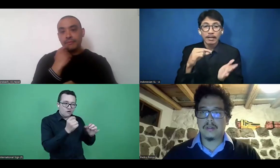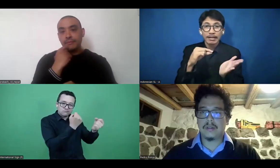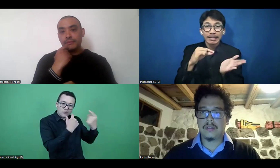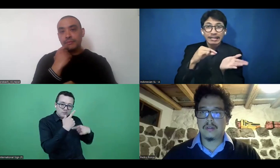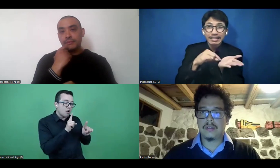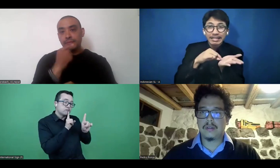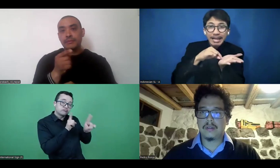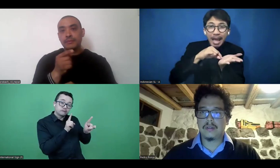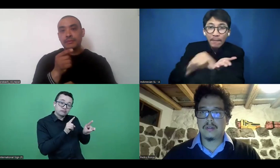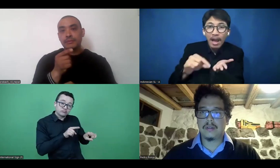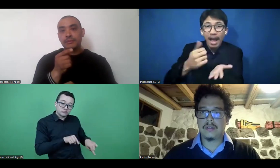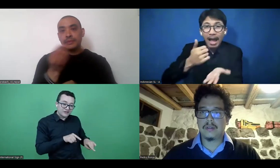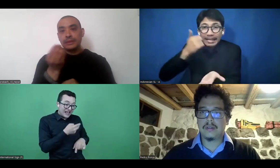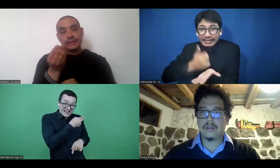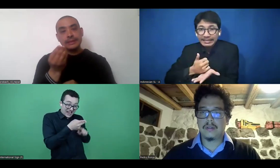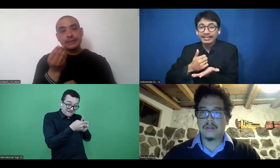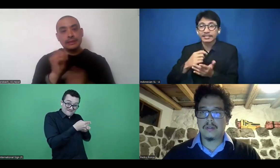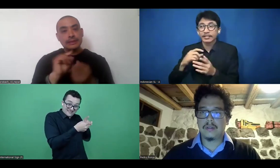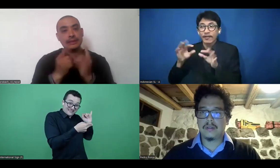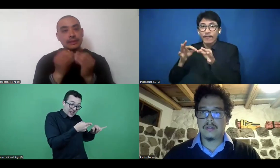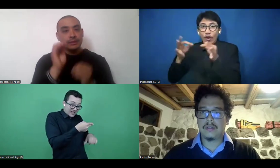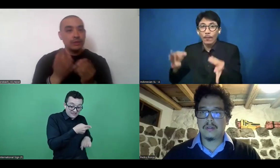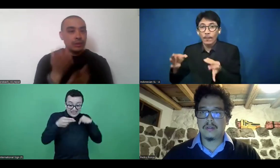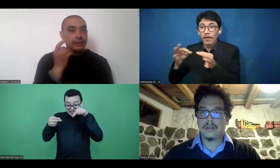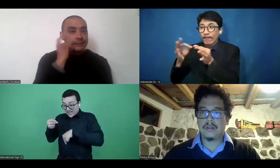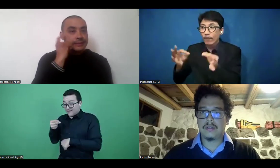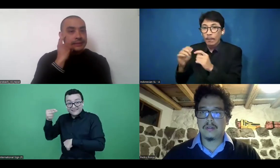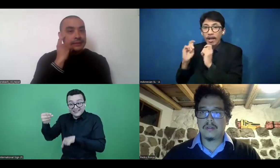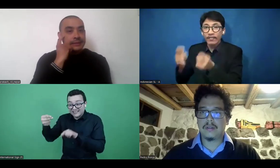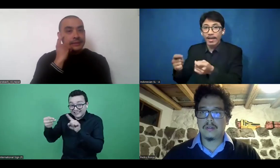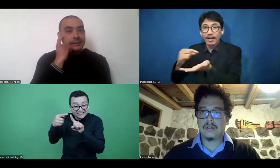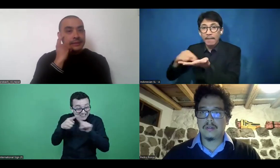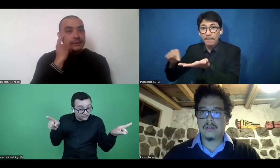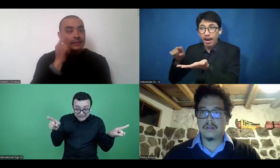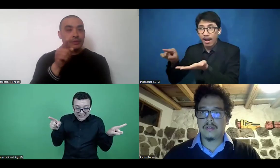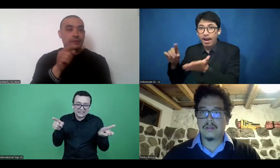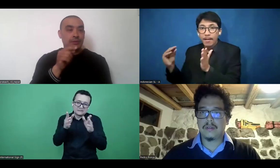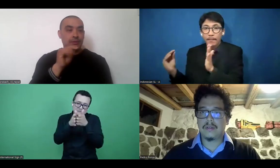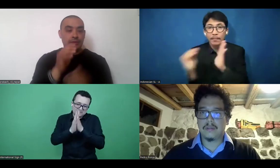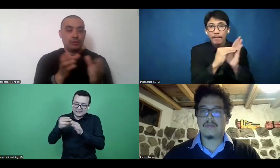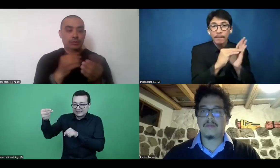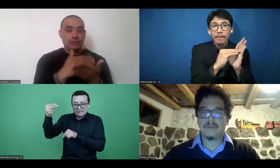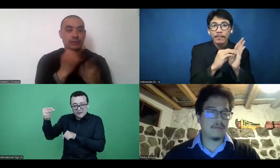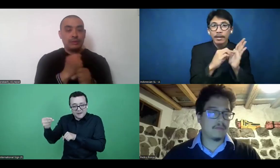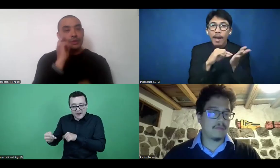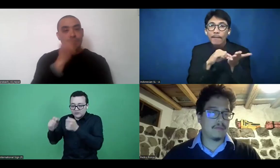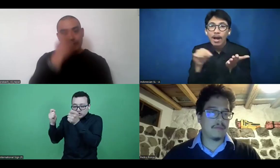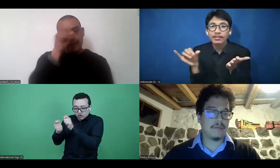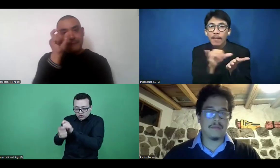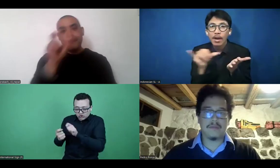quick change it back so we could assign in your breakout session. Thank